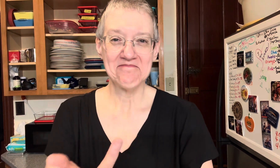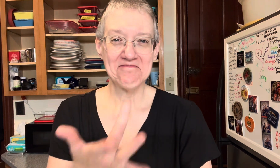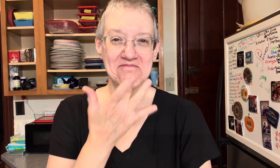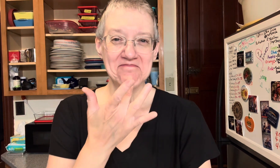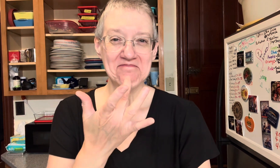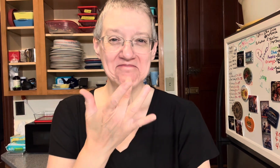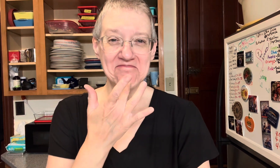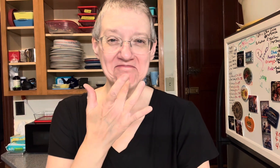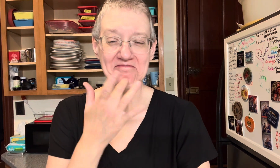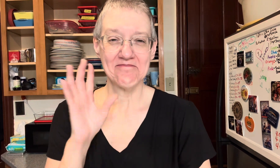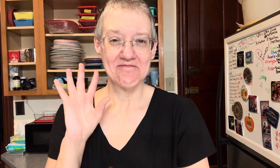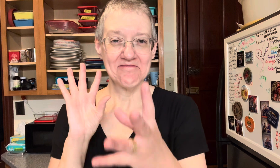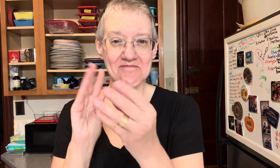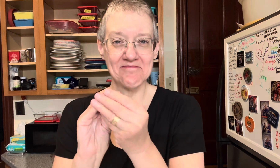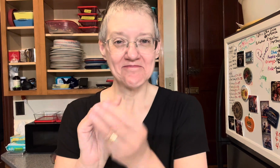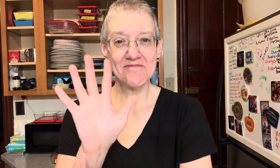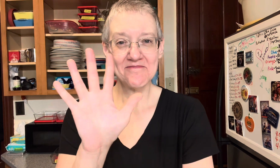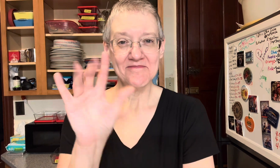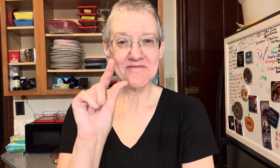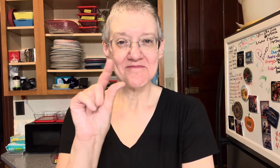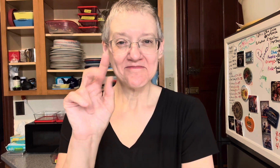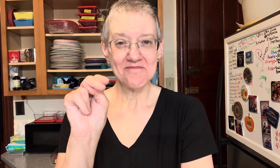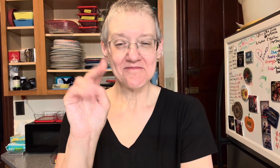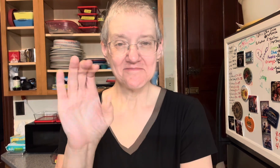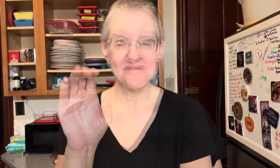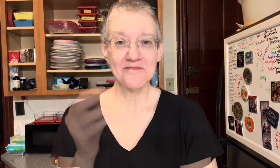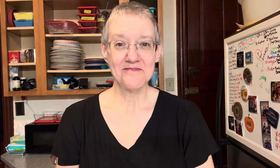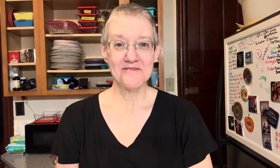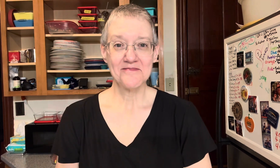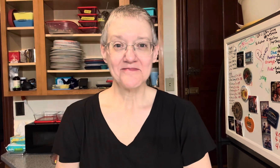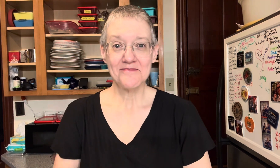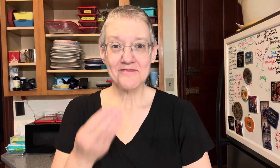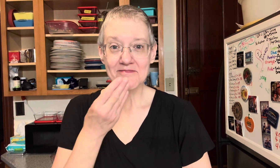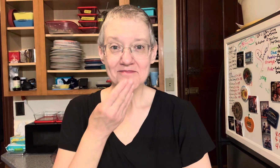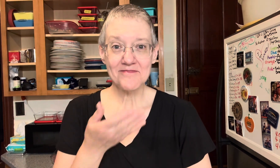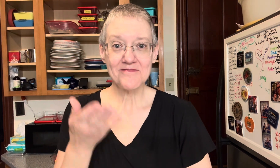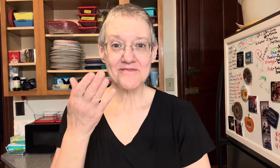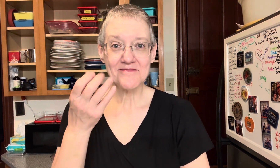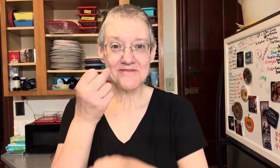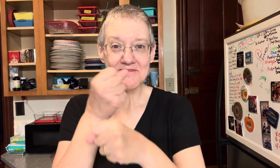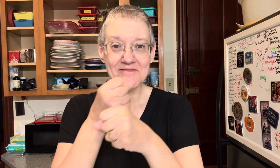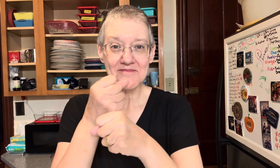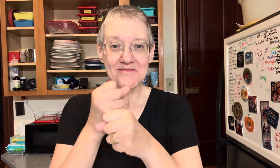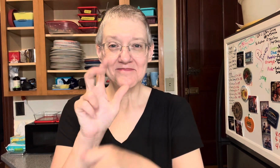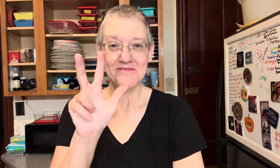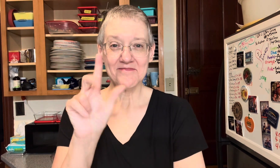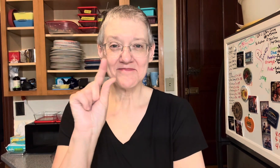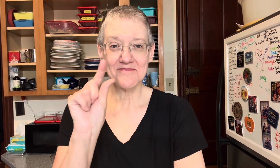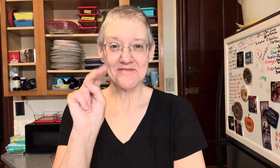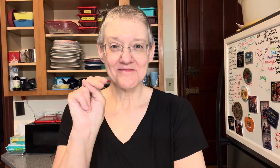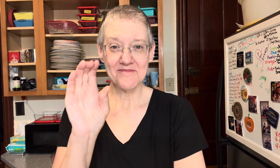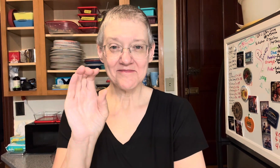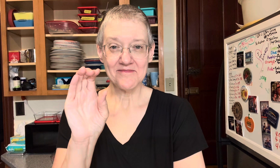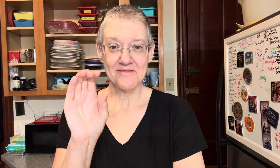It's one of my favorite meals. Altogether, that's 5 grams of net carbs. Breakfast coffee is 3